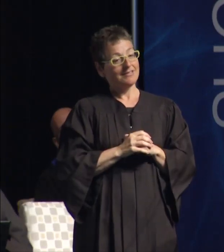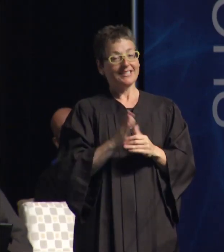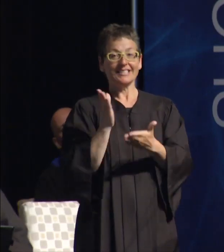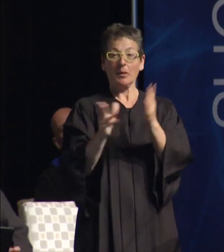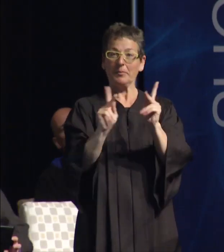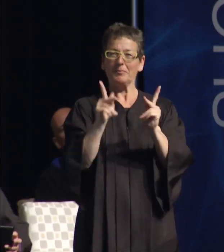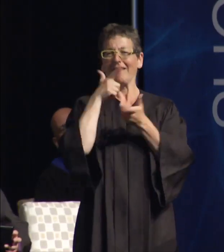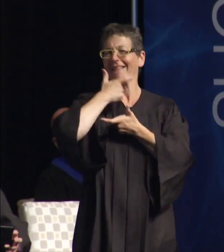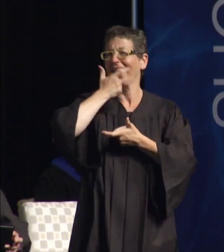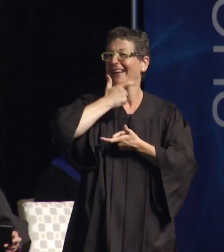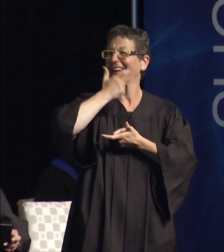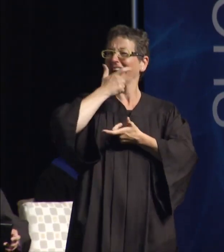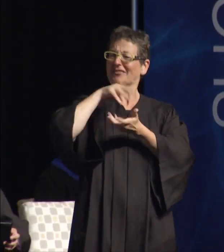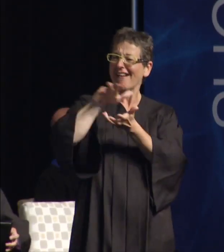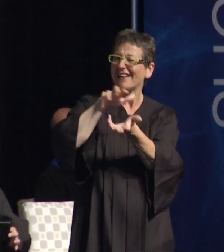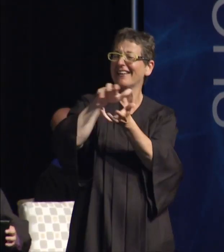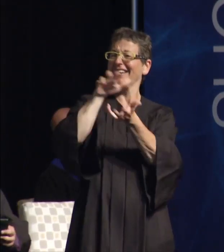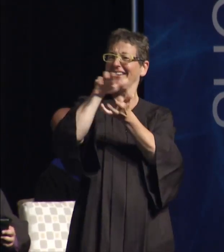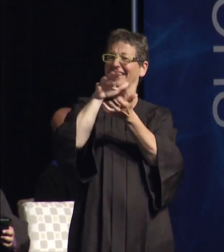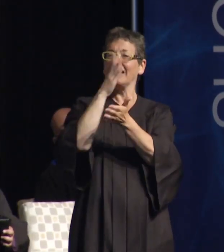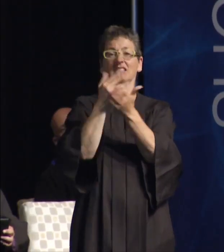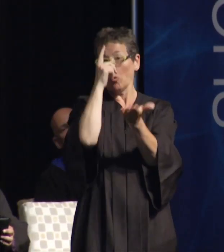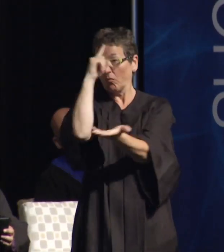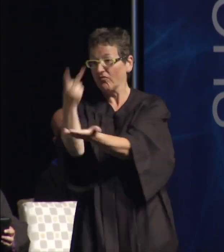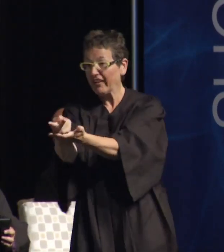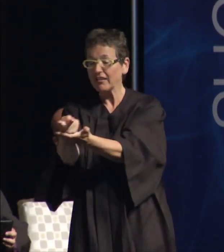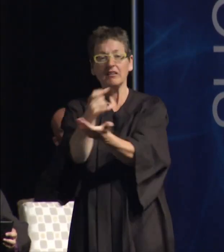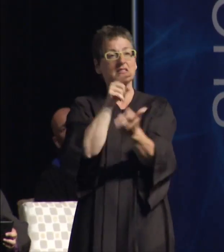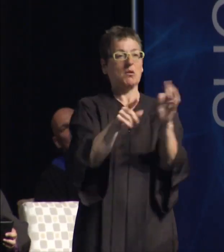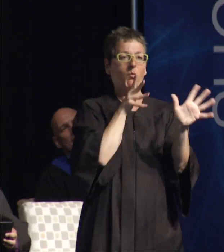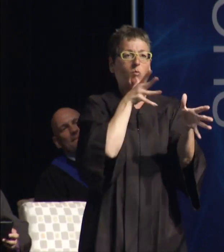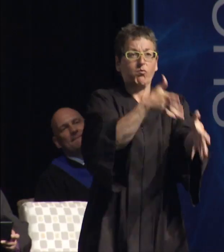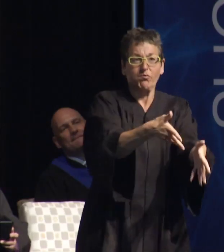giggle uncontrollably, some faint, others vomit.